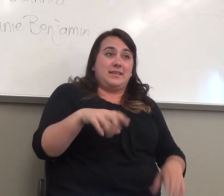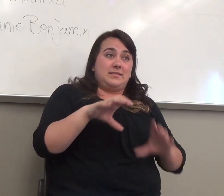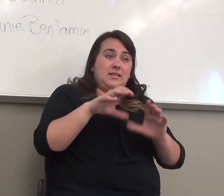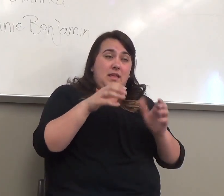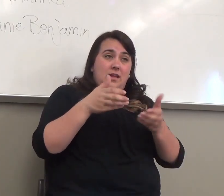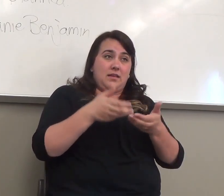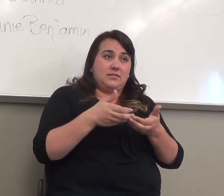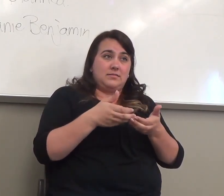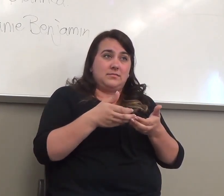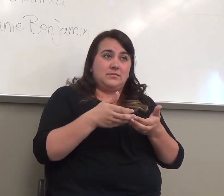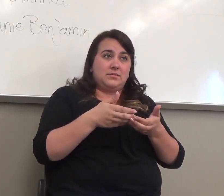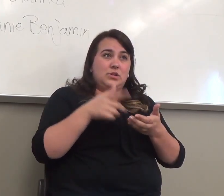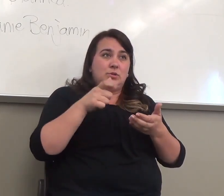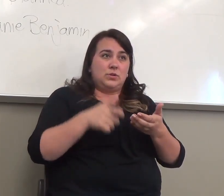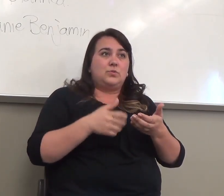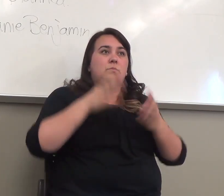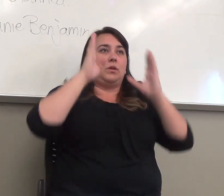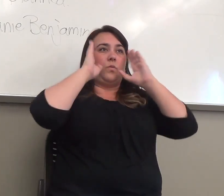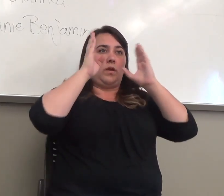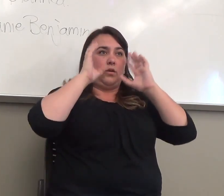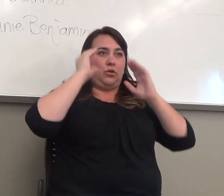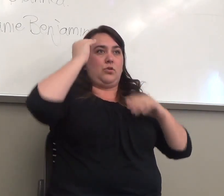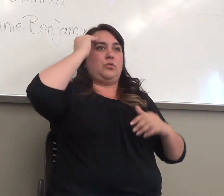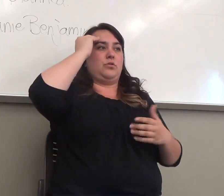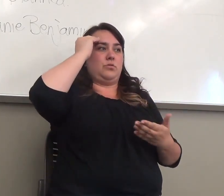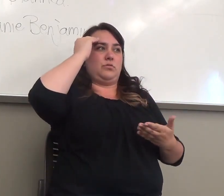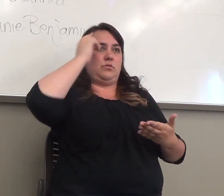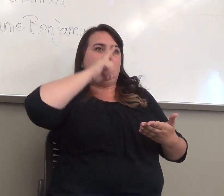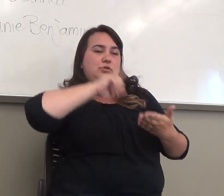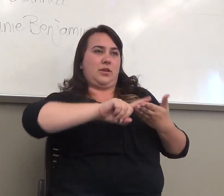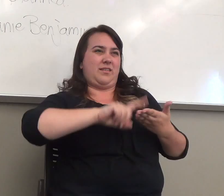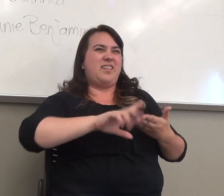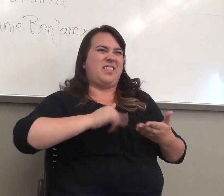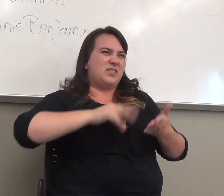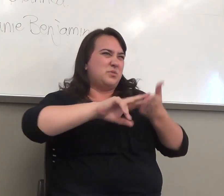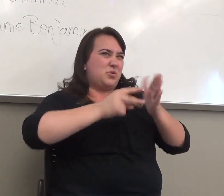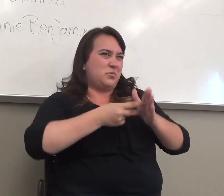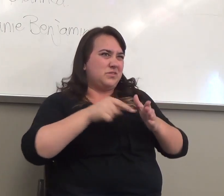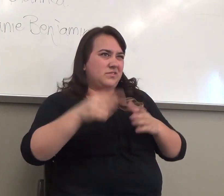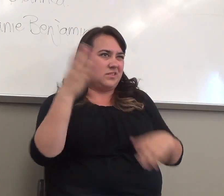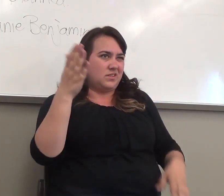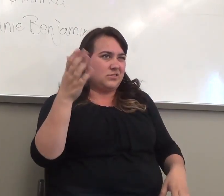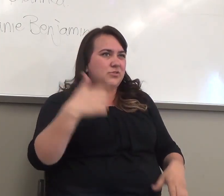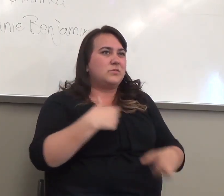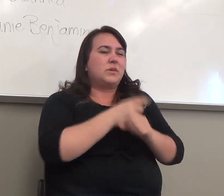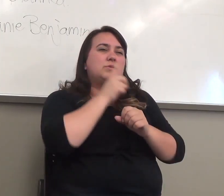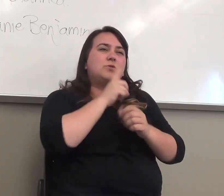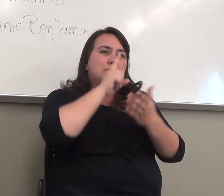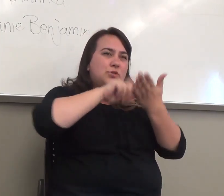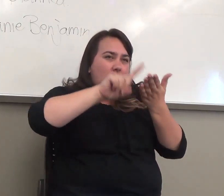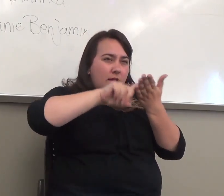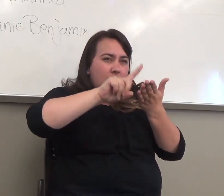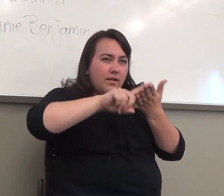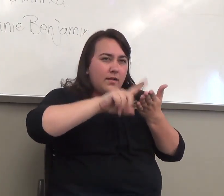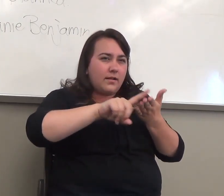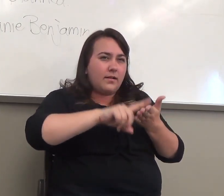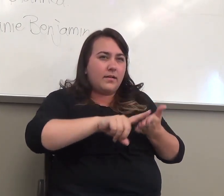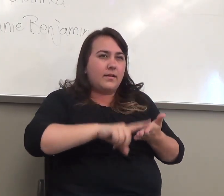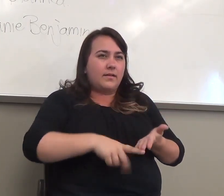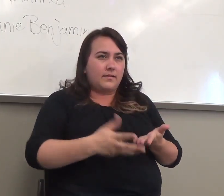to up your checking. That's my purpose here, okay? Is not to have you memorize all these